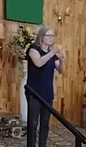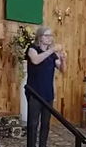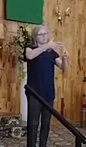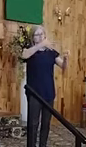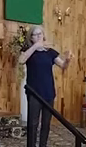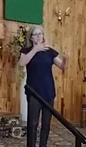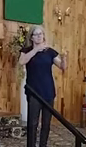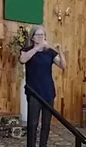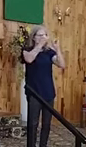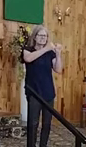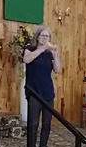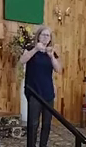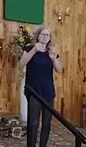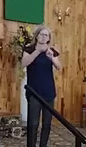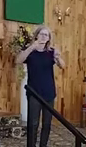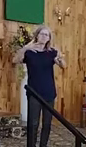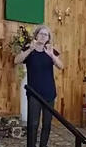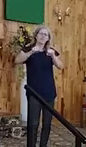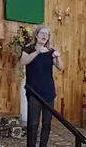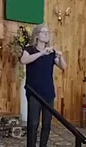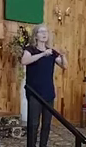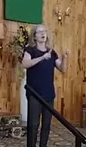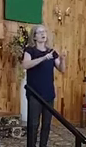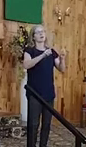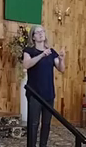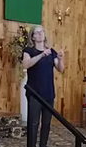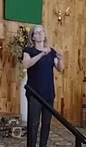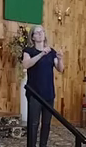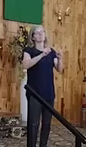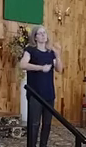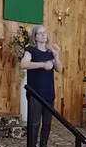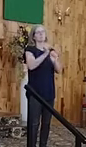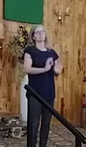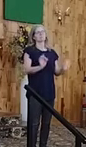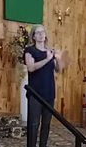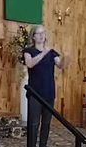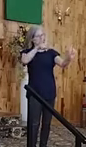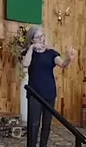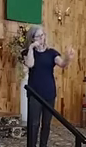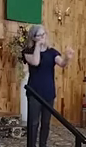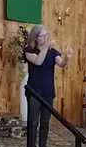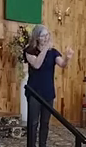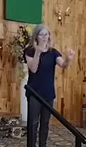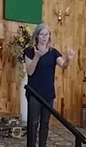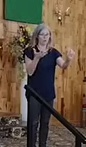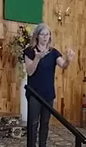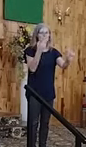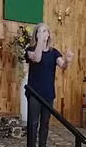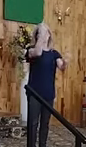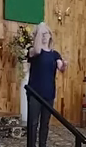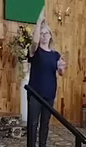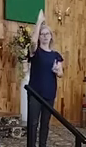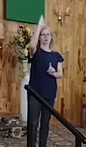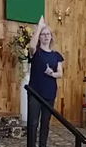ways. But the principle is very certain. There is only one